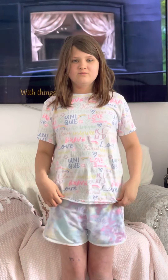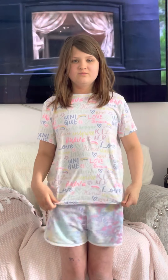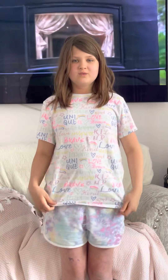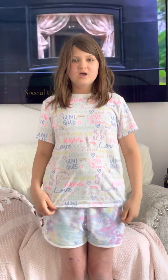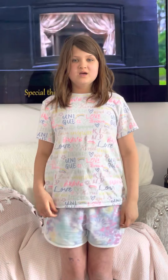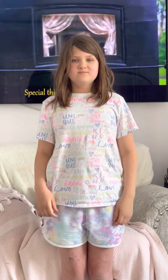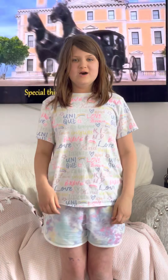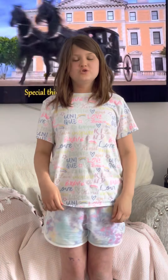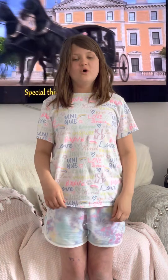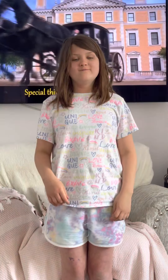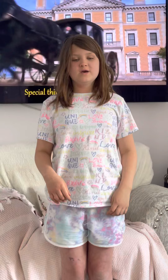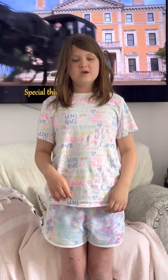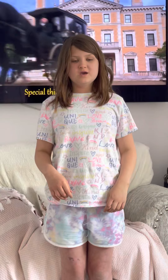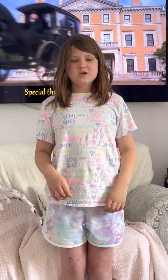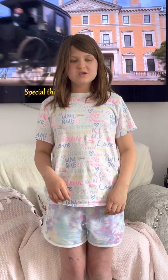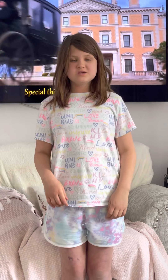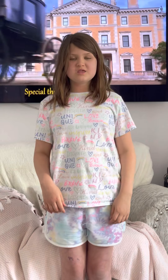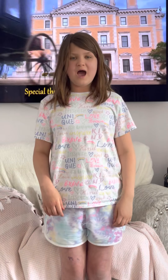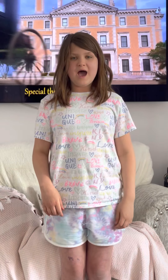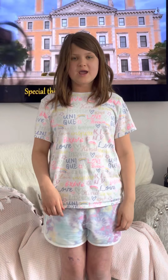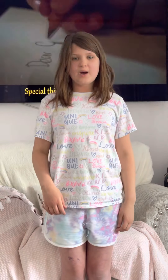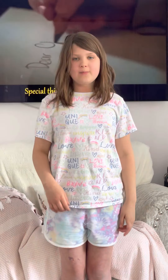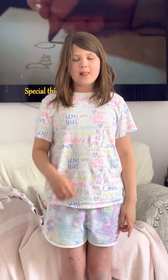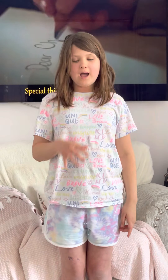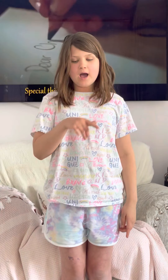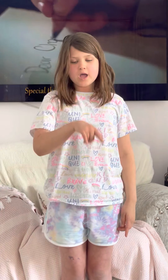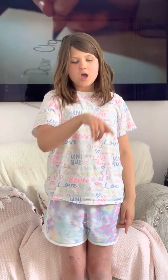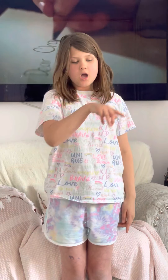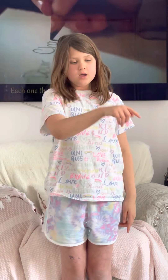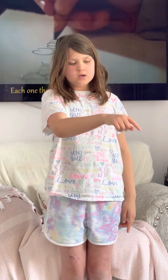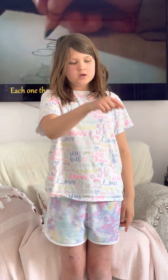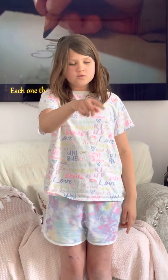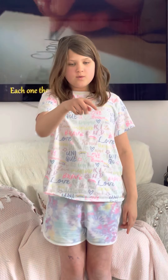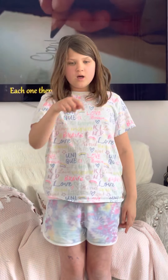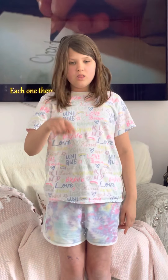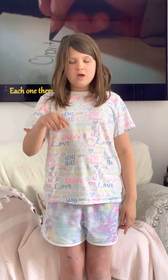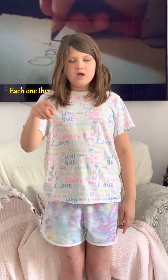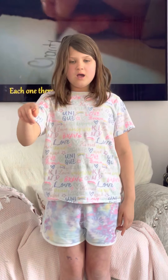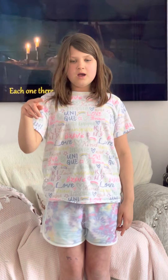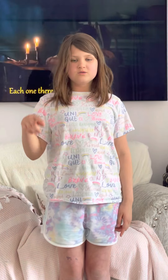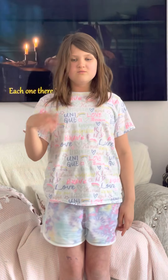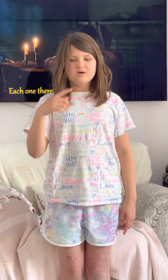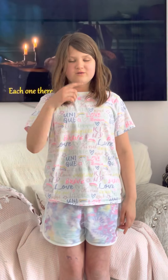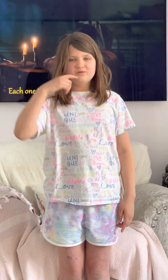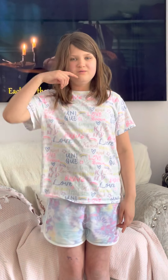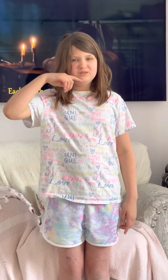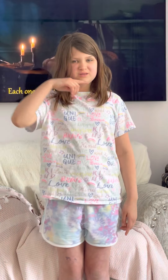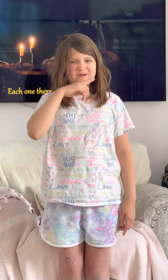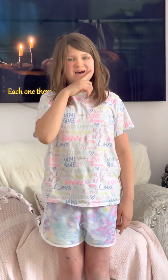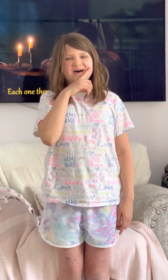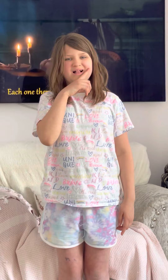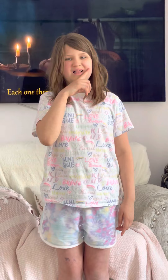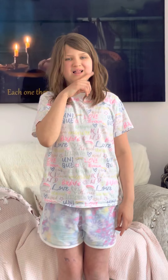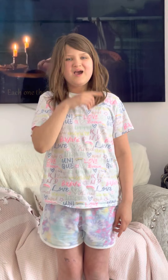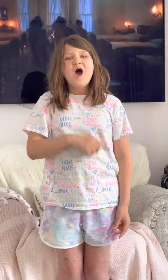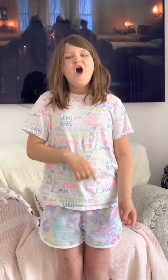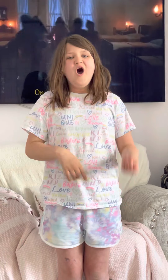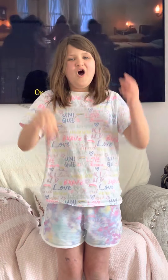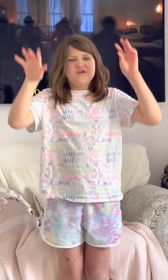Special things I compile, each one there to make you smile, on